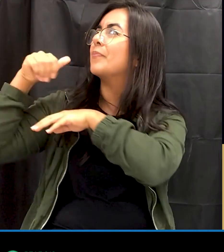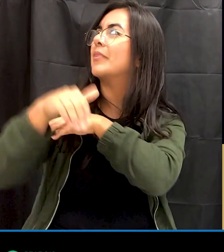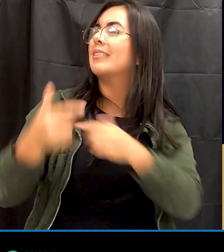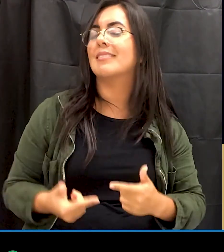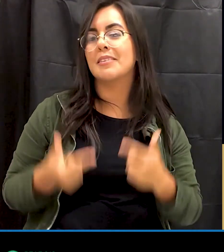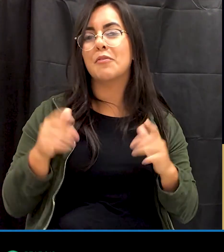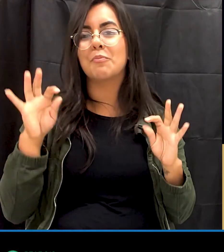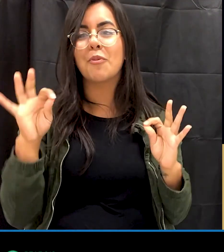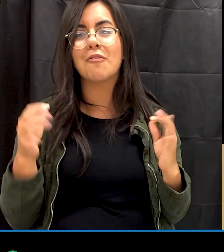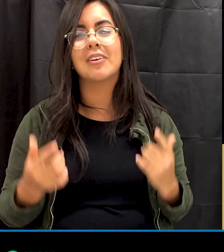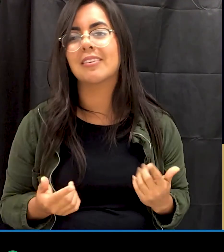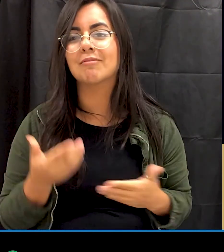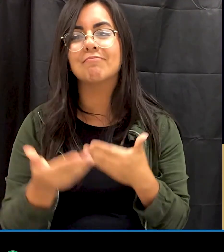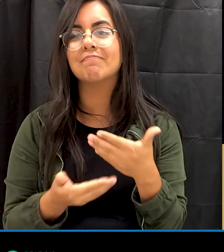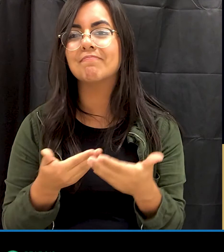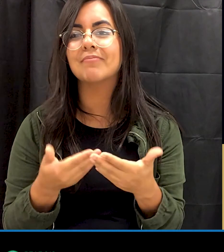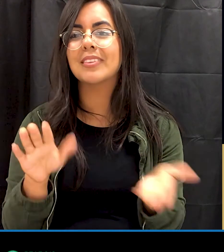and to die for us.